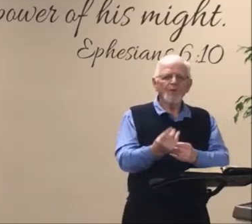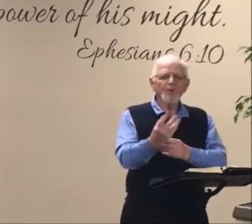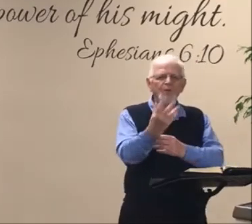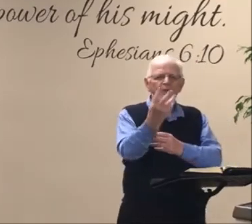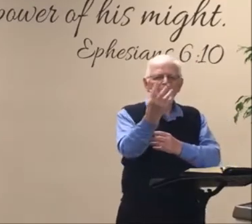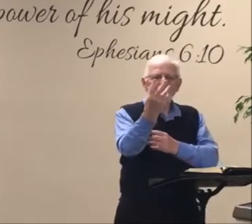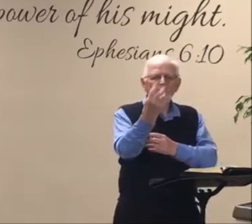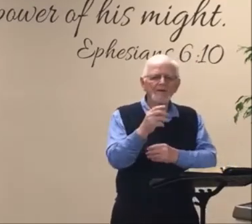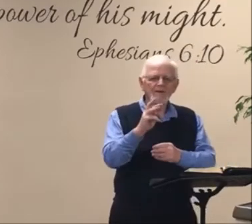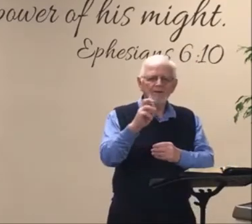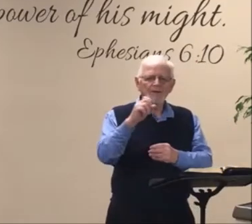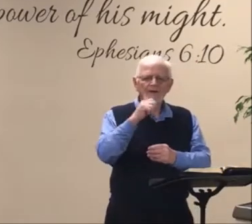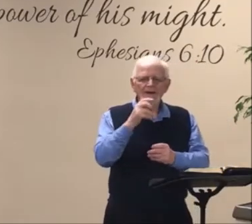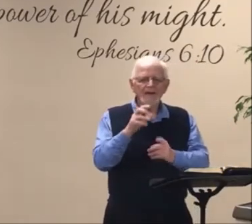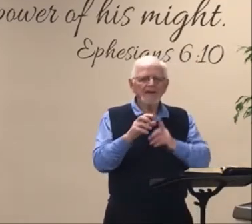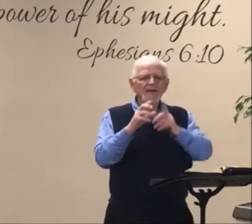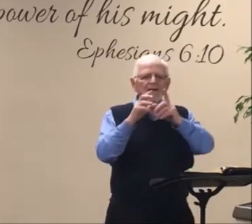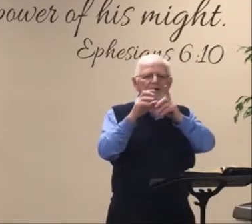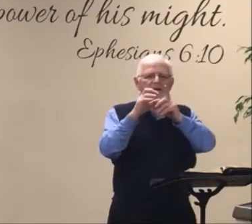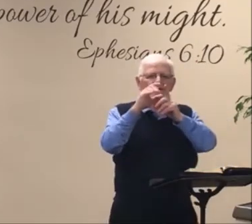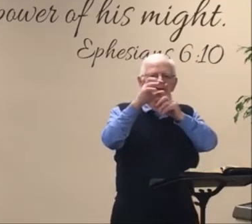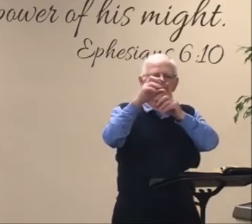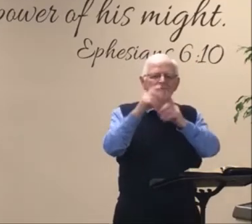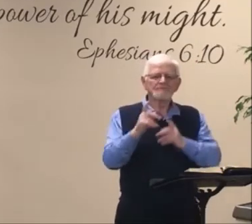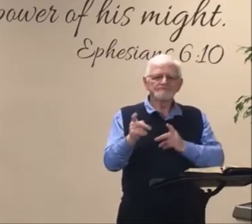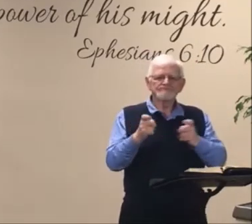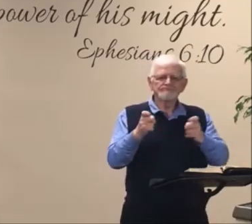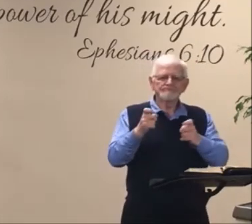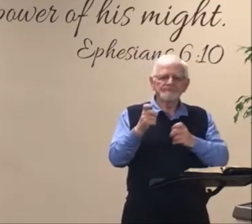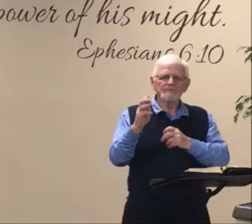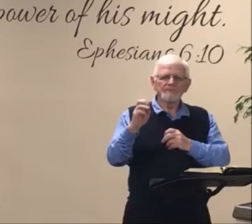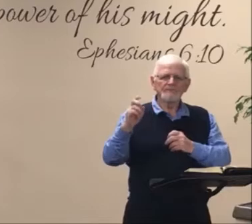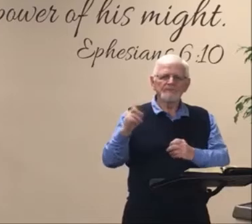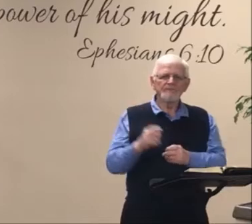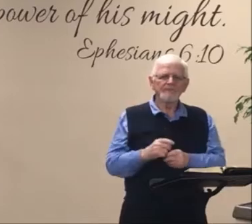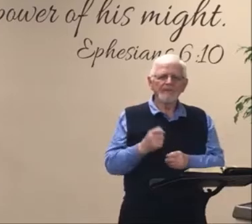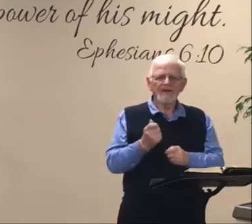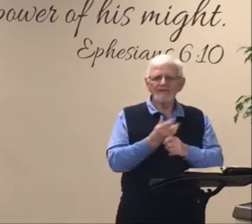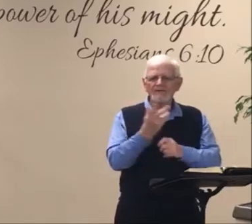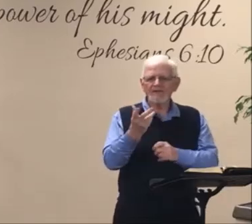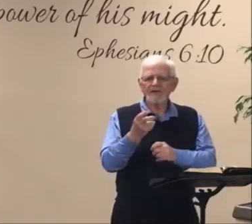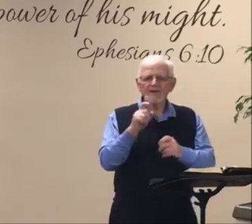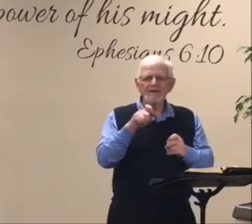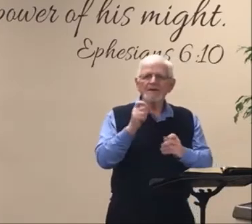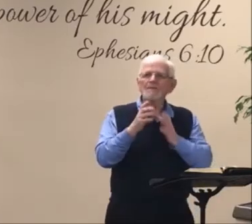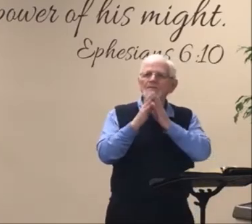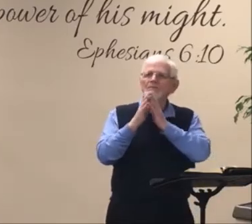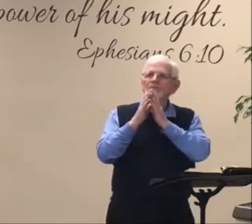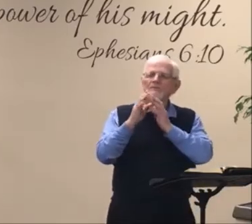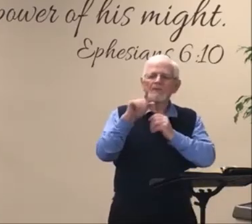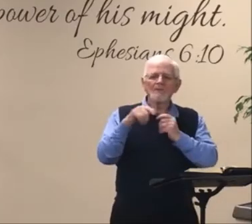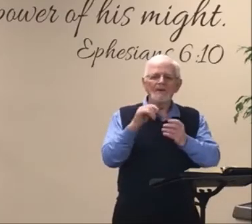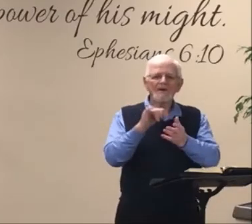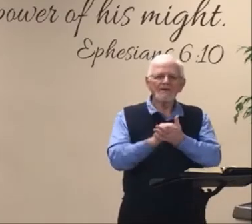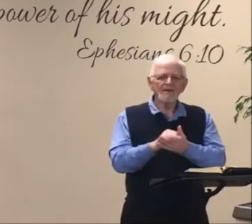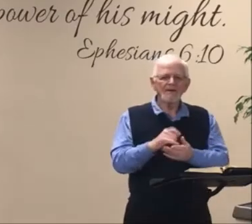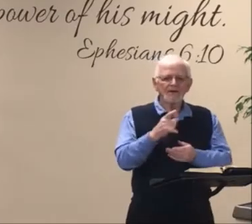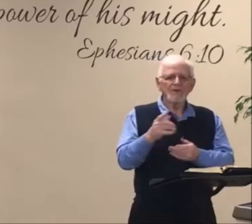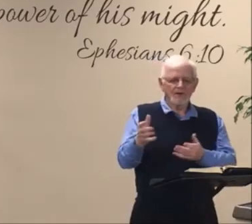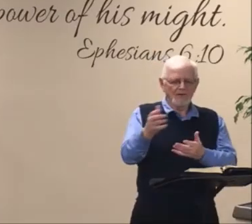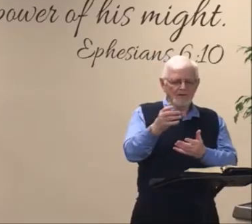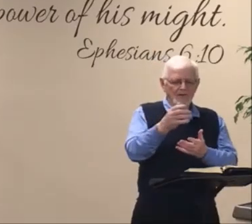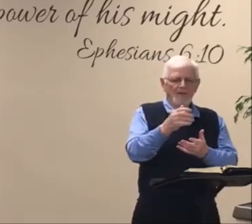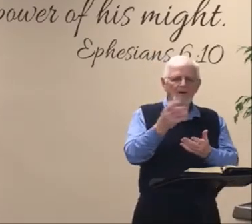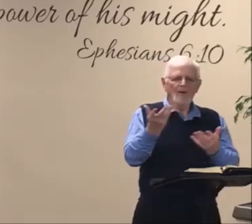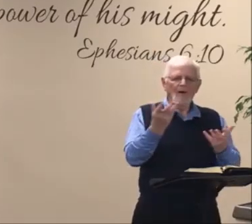you and that the weeds don't spring up and that you can keep them under control. There's all kinds of things you could be praying about and be aware of, but you will reap what you